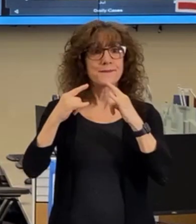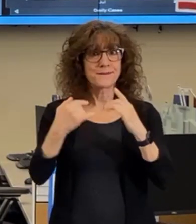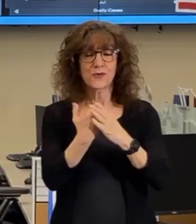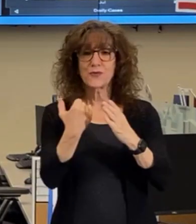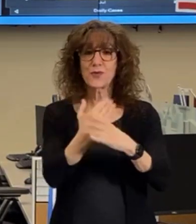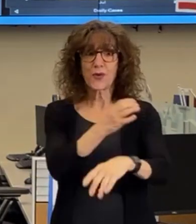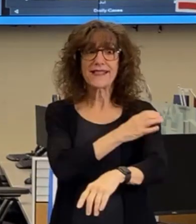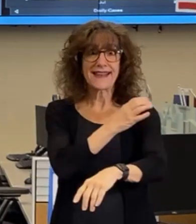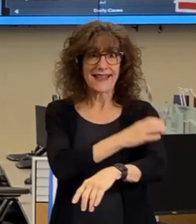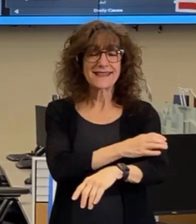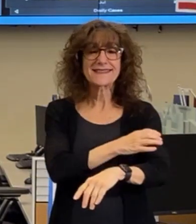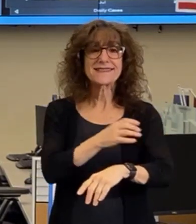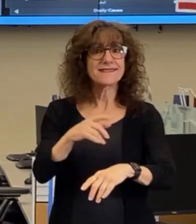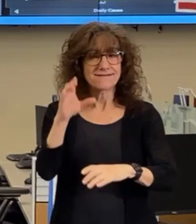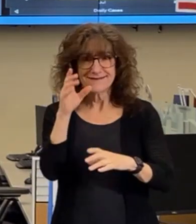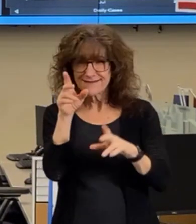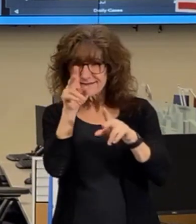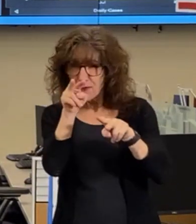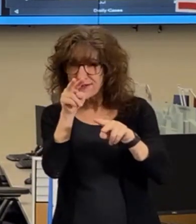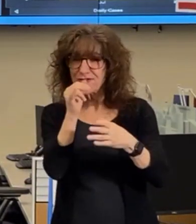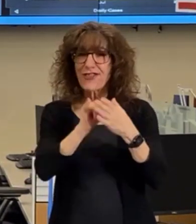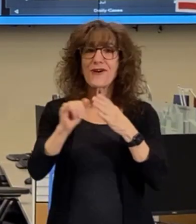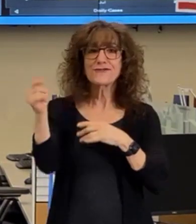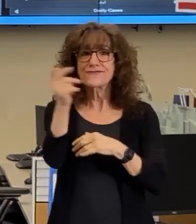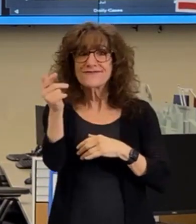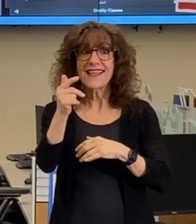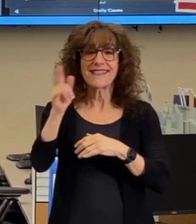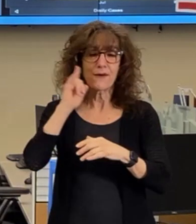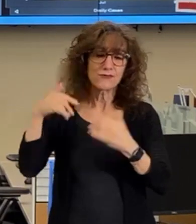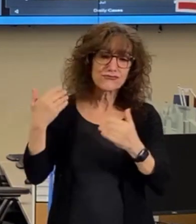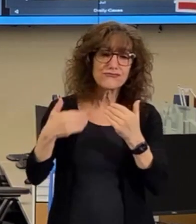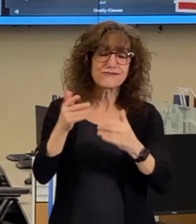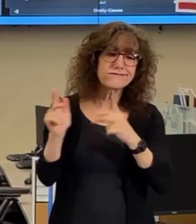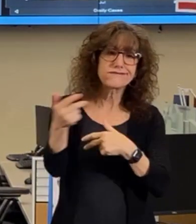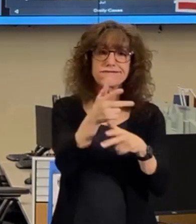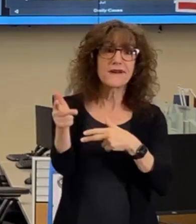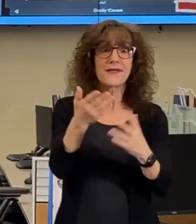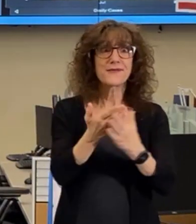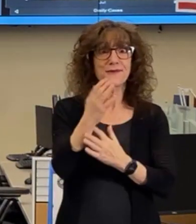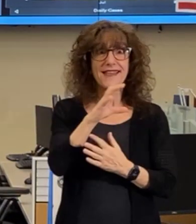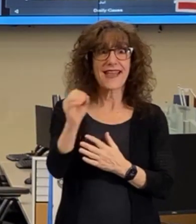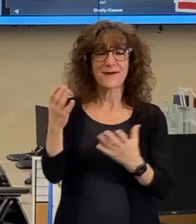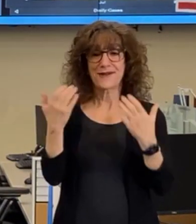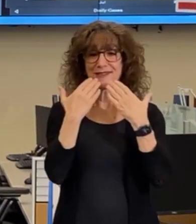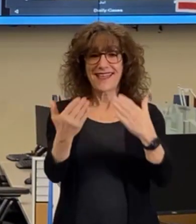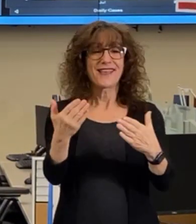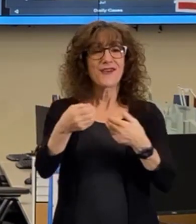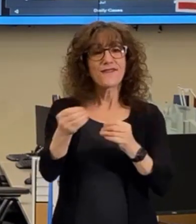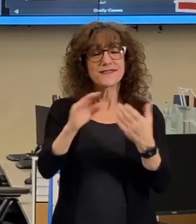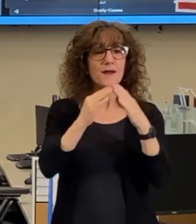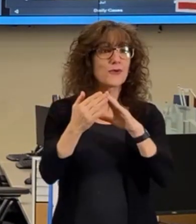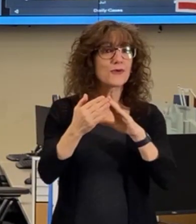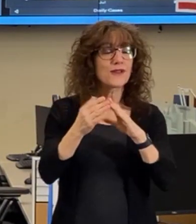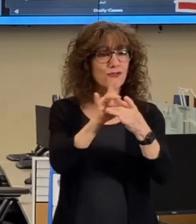out for those vaccination mobile units. They will continue to press their way through our county, and I want to thank our Office of Community Relations and all